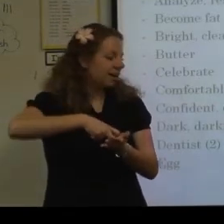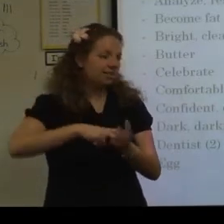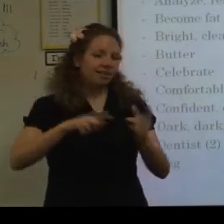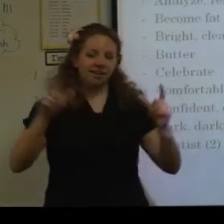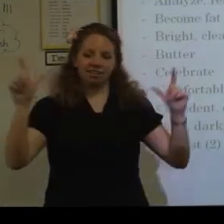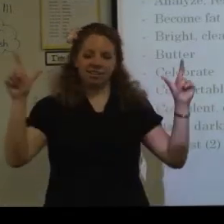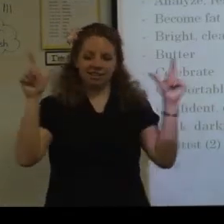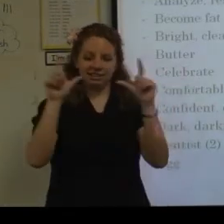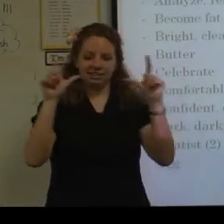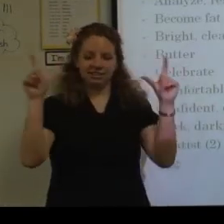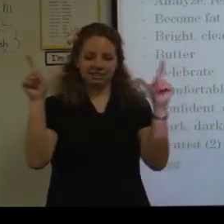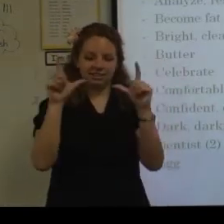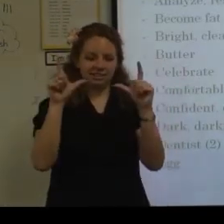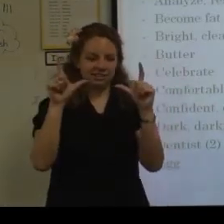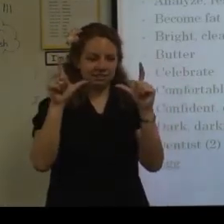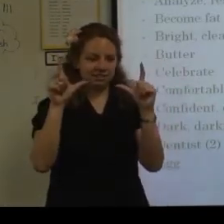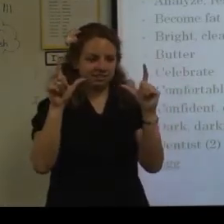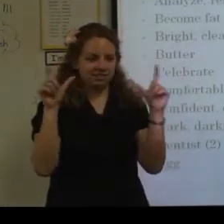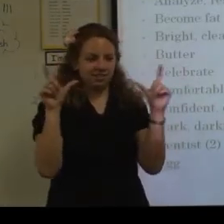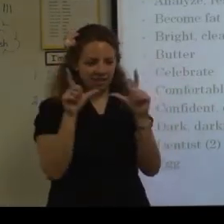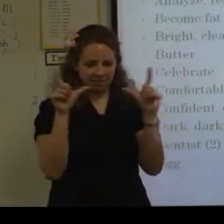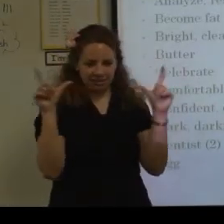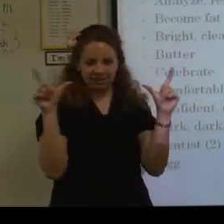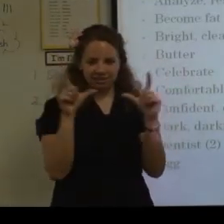And then license.